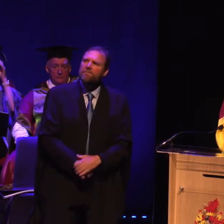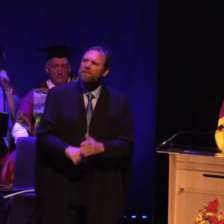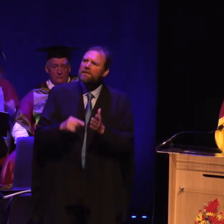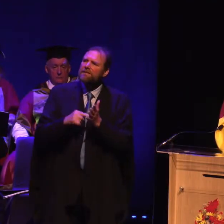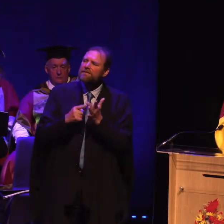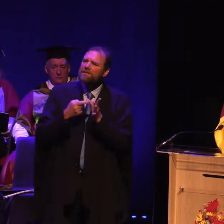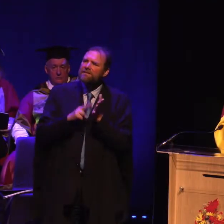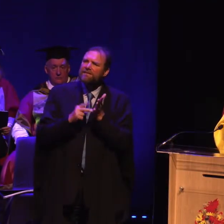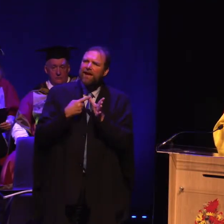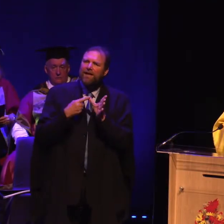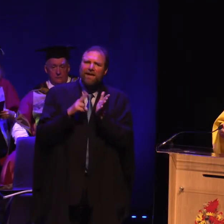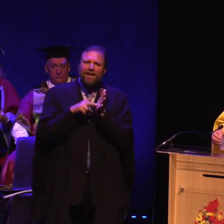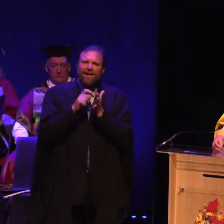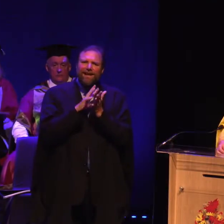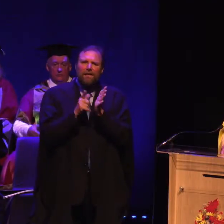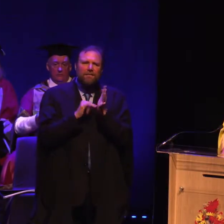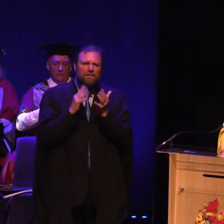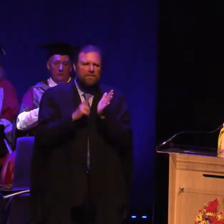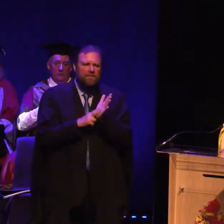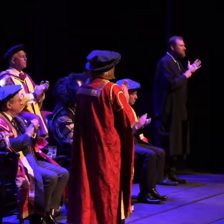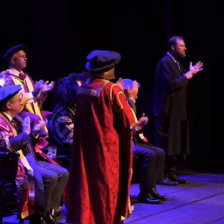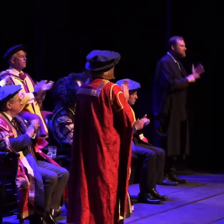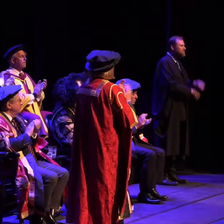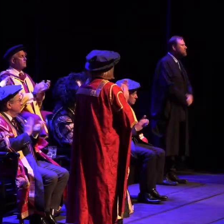Tiana Nicholson.